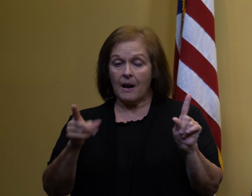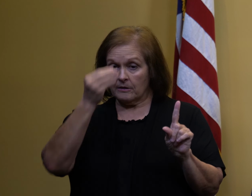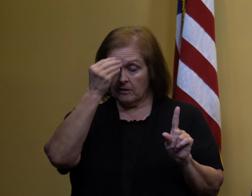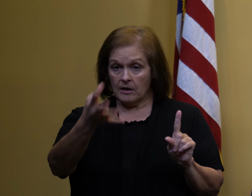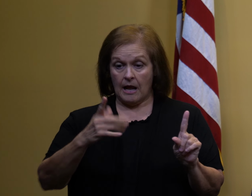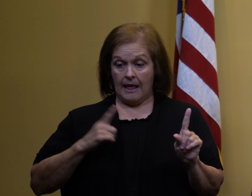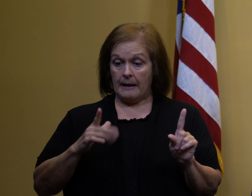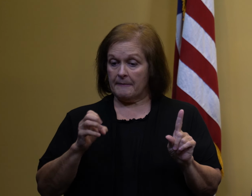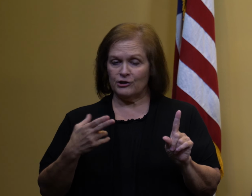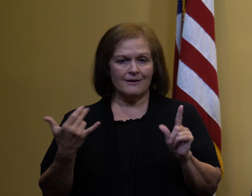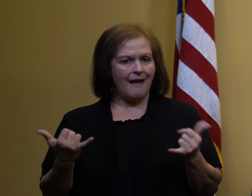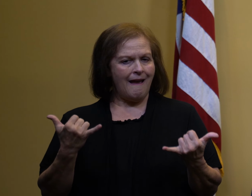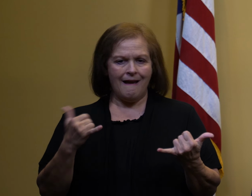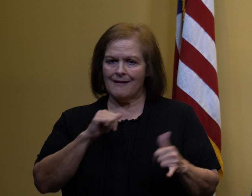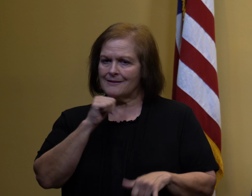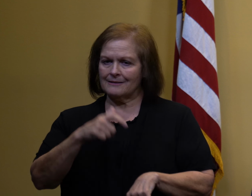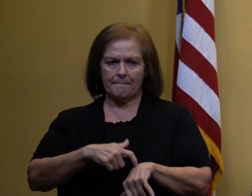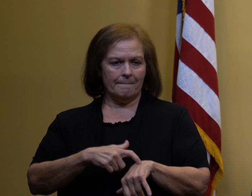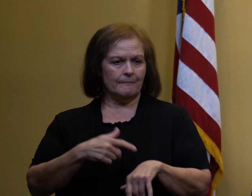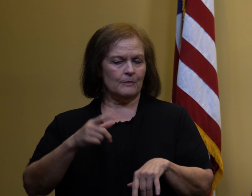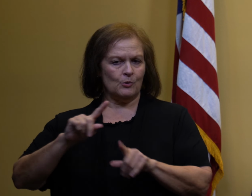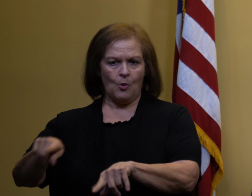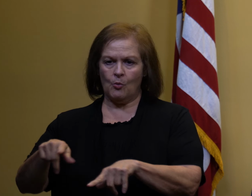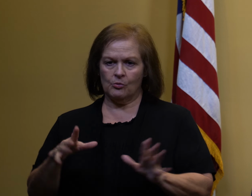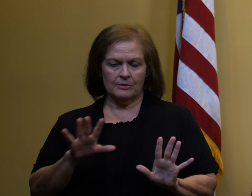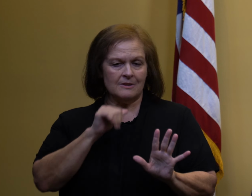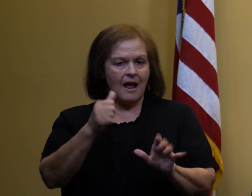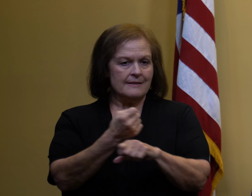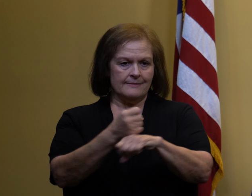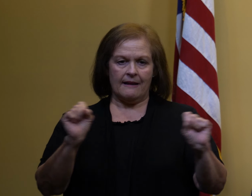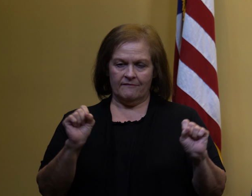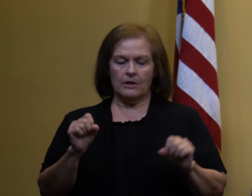the time. It is not safe. We need the